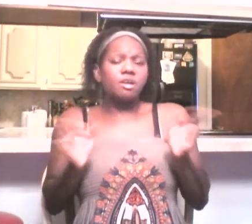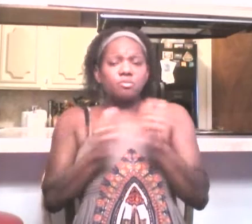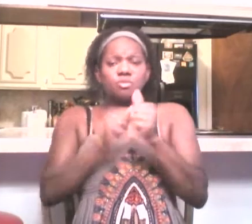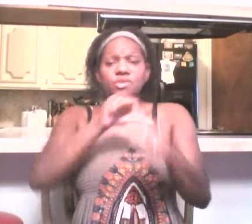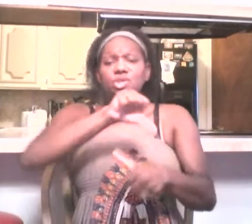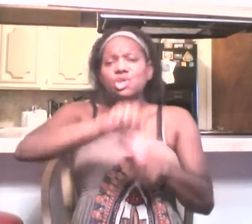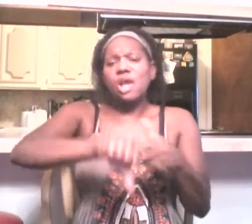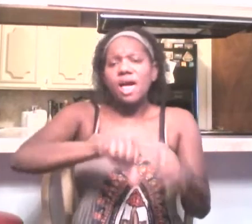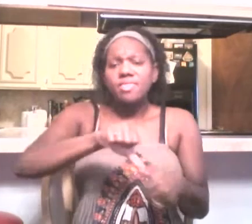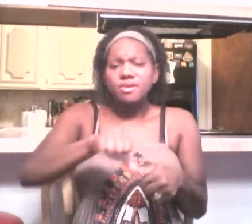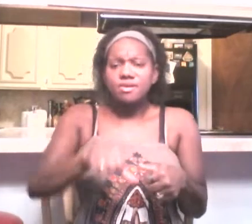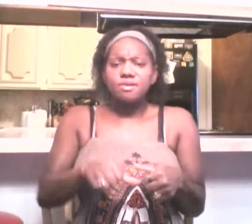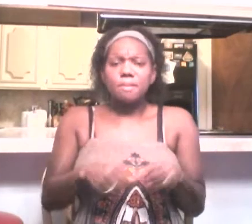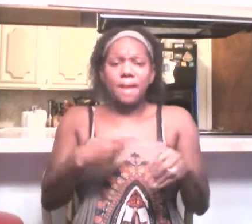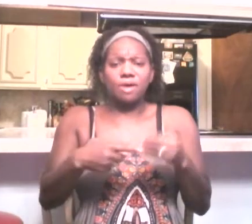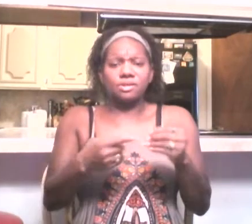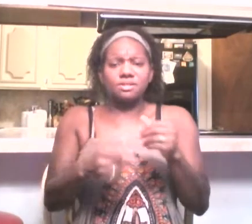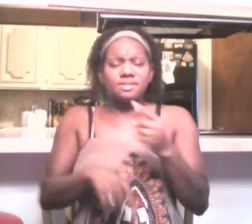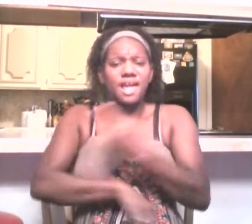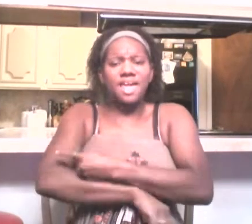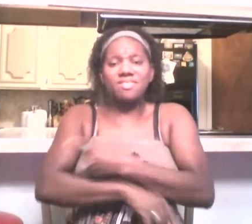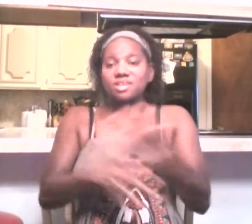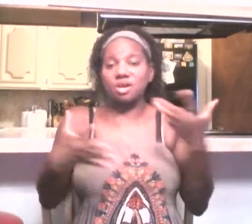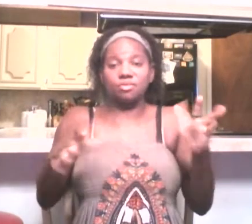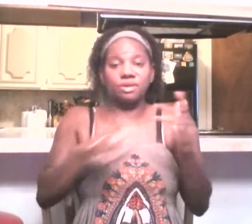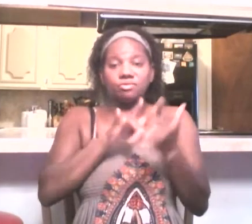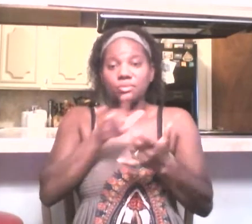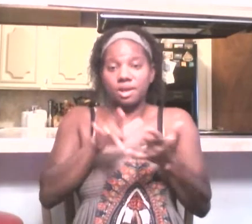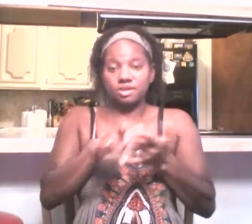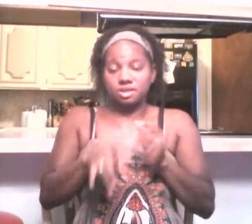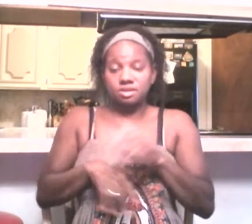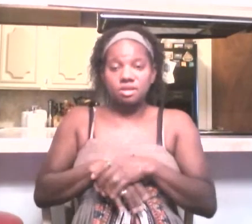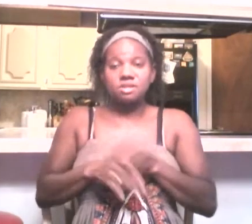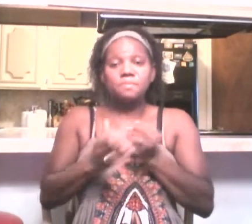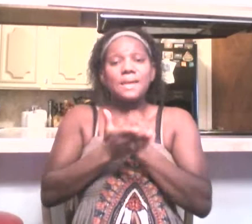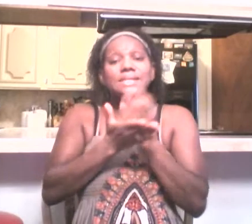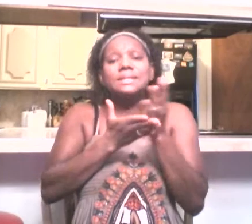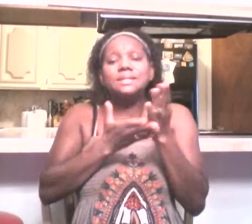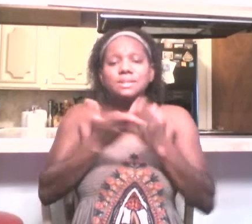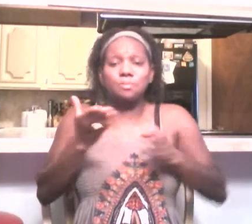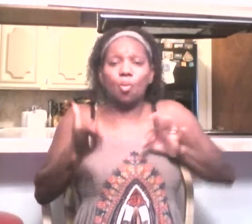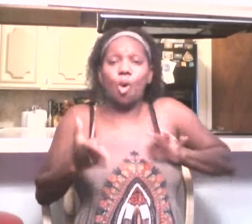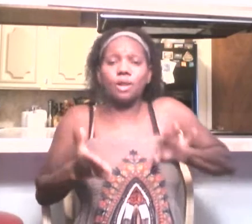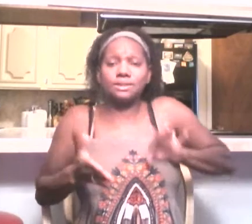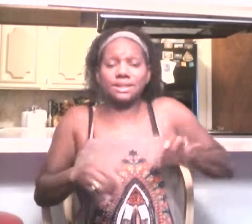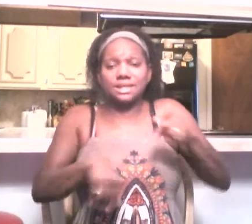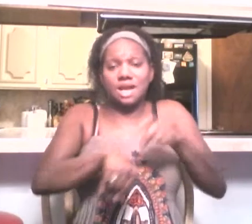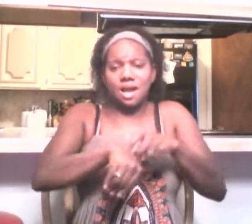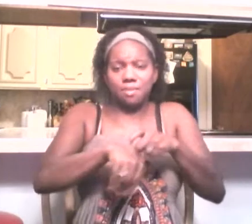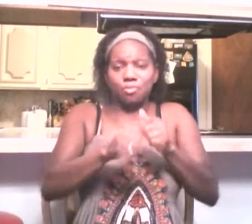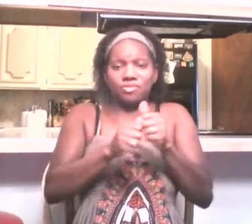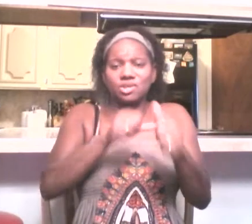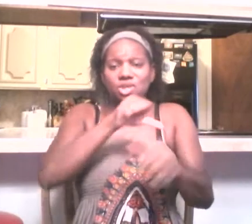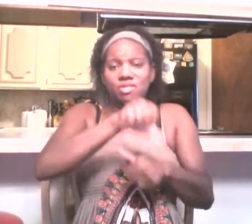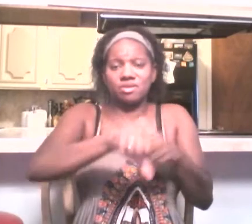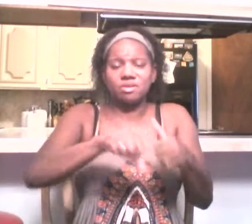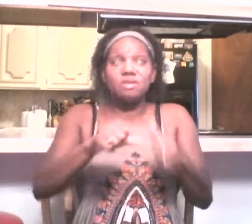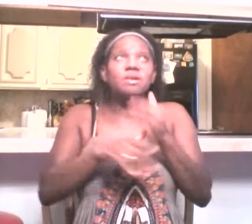talking with each other about your day. That's already romantic. Spending some quality time with each other. Now,